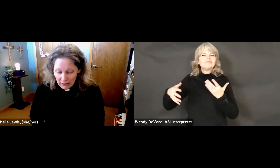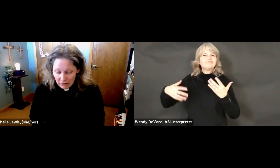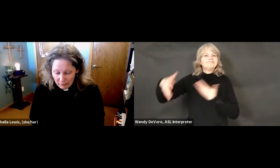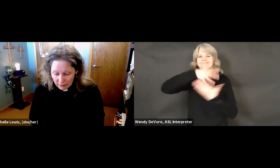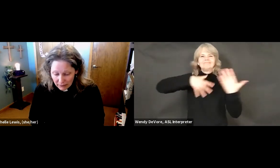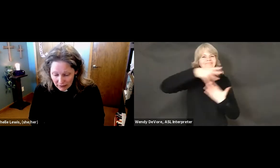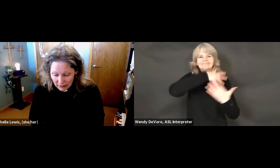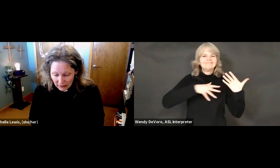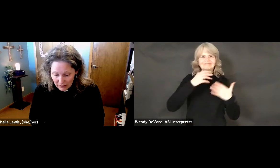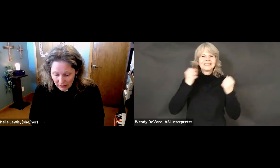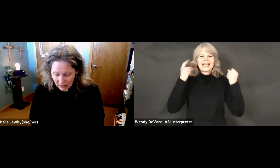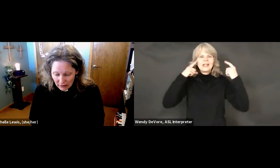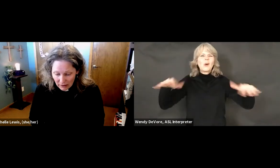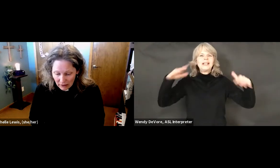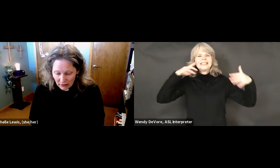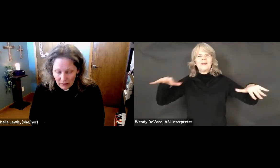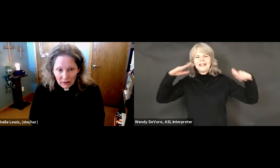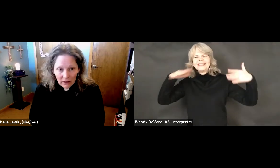distinctly.